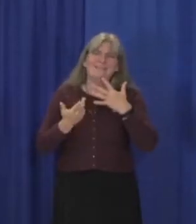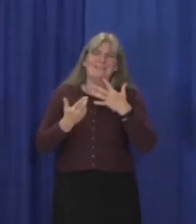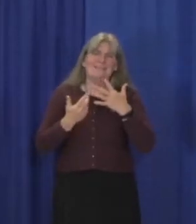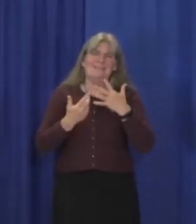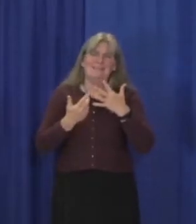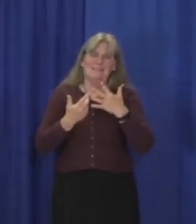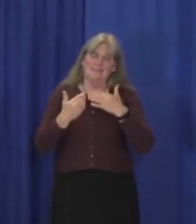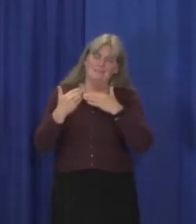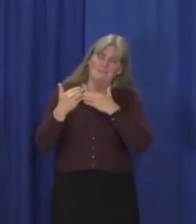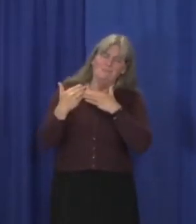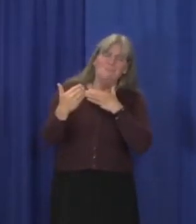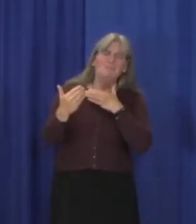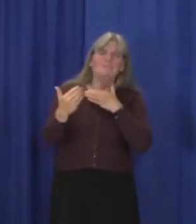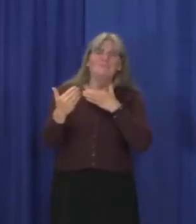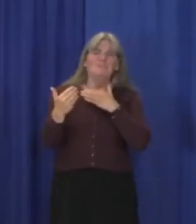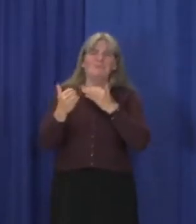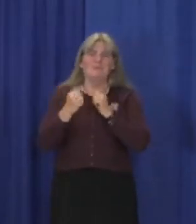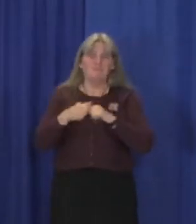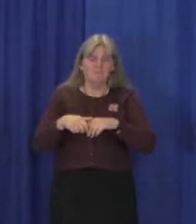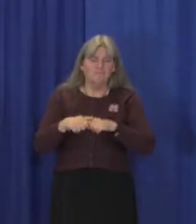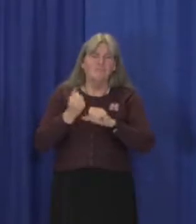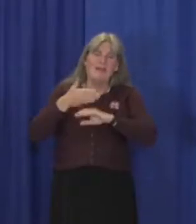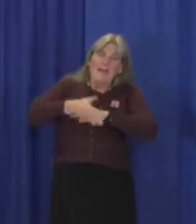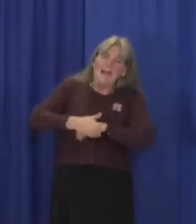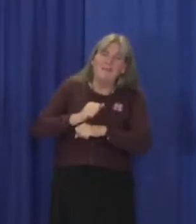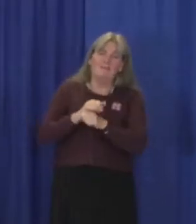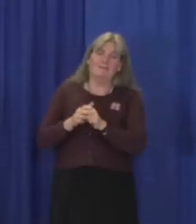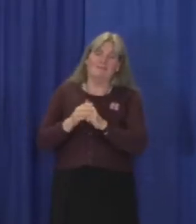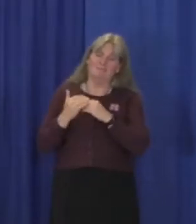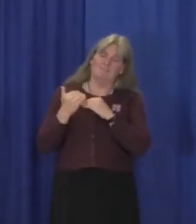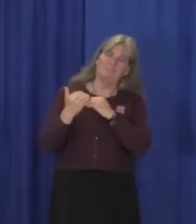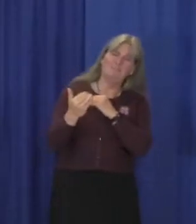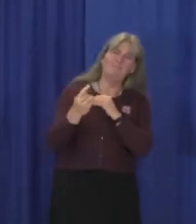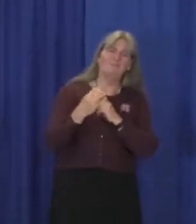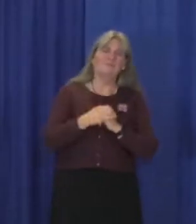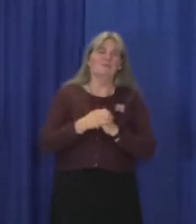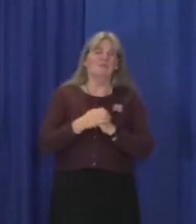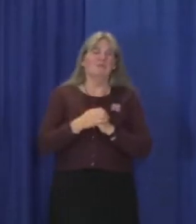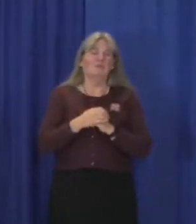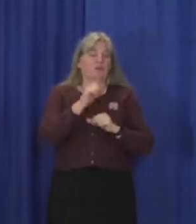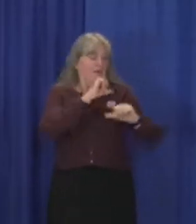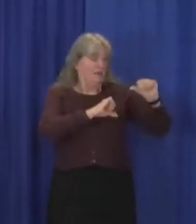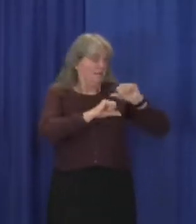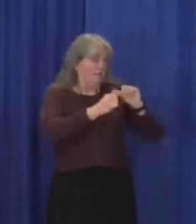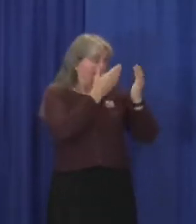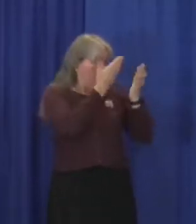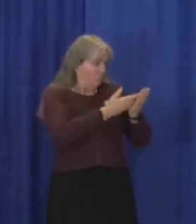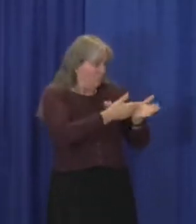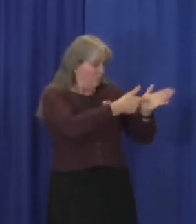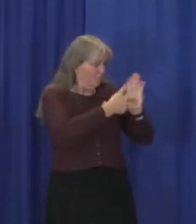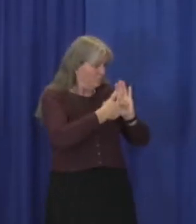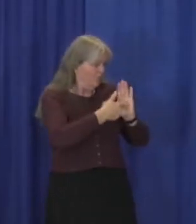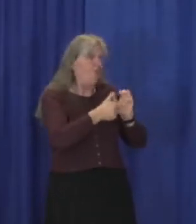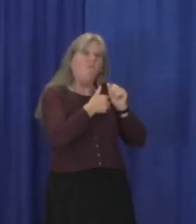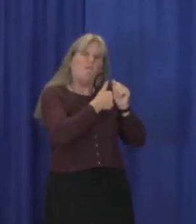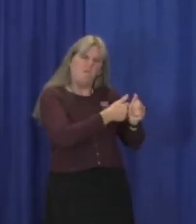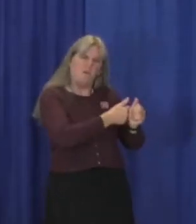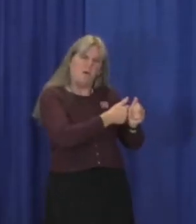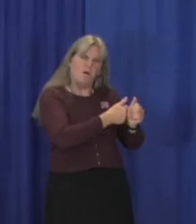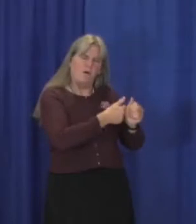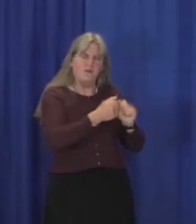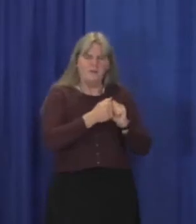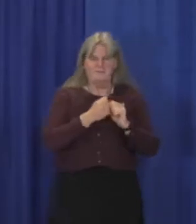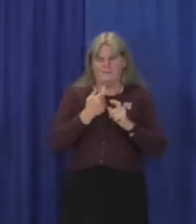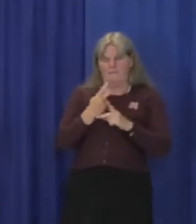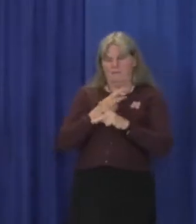as we move on with our recovery. We are following the science, and I'm very confident the flexible measures that are